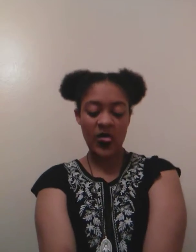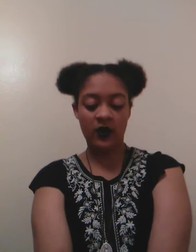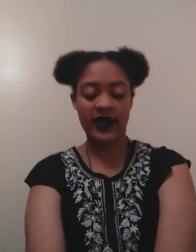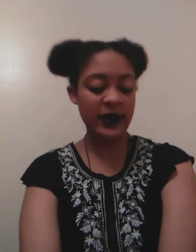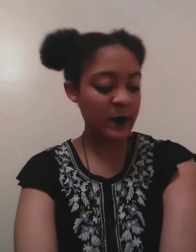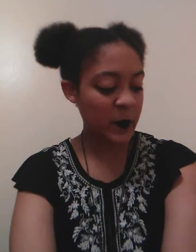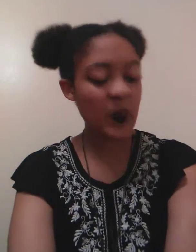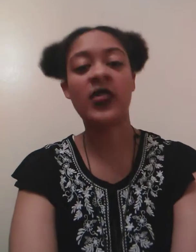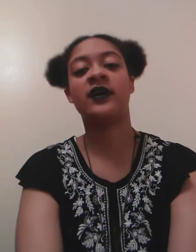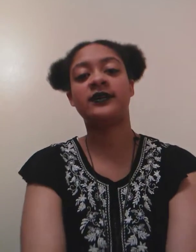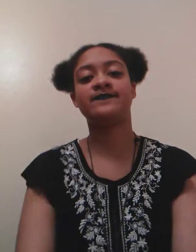Okay,